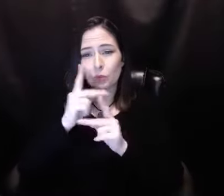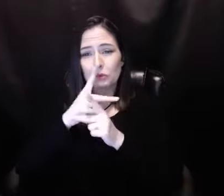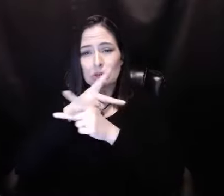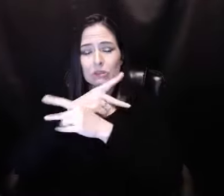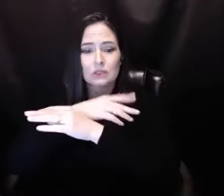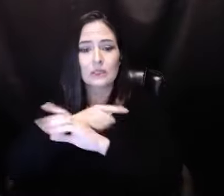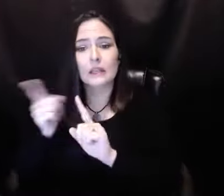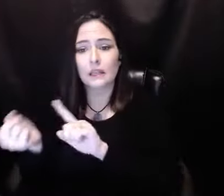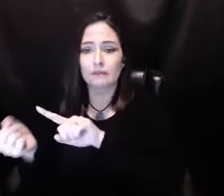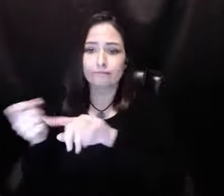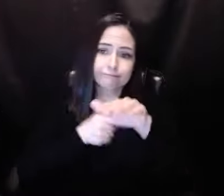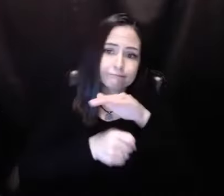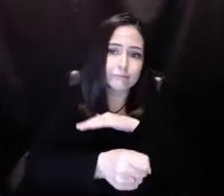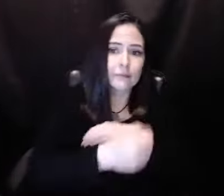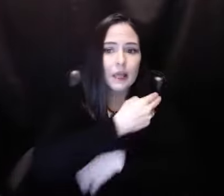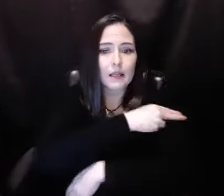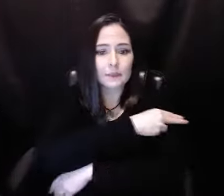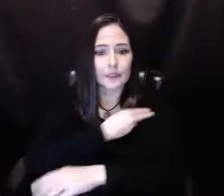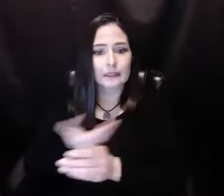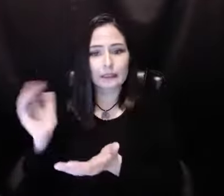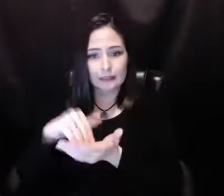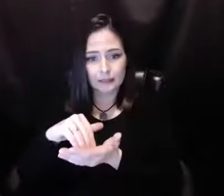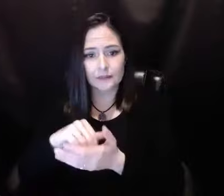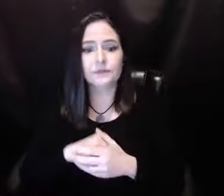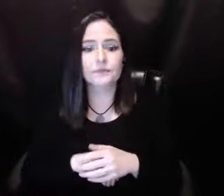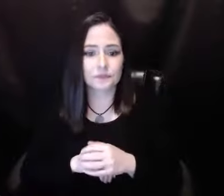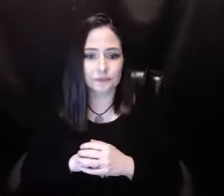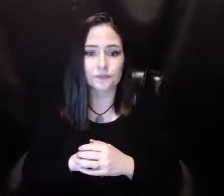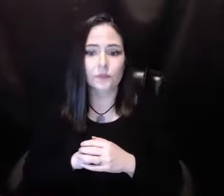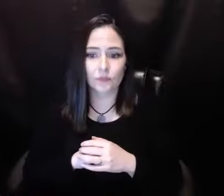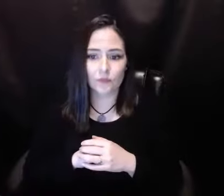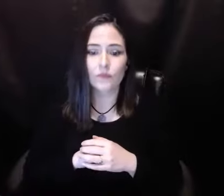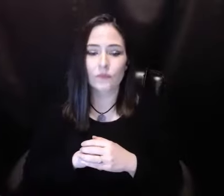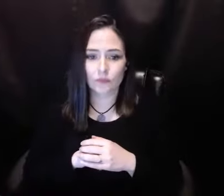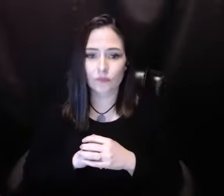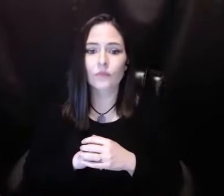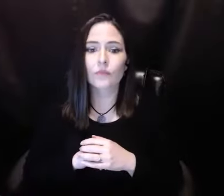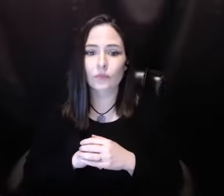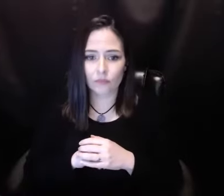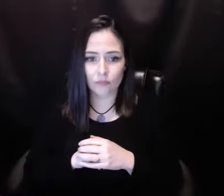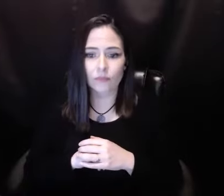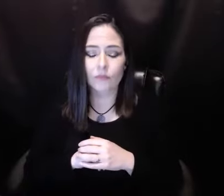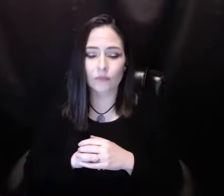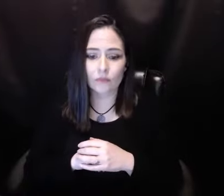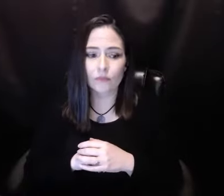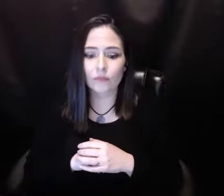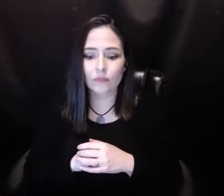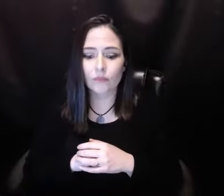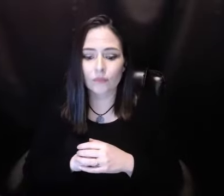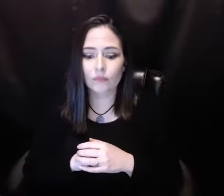and it escalated. He went into the hospital.